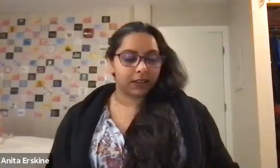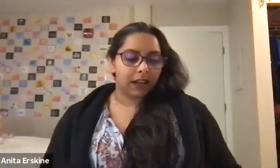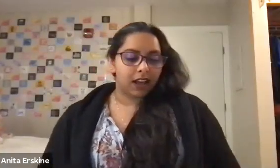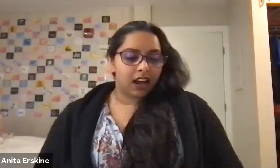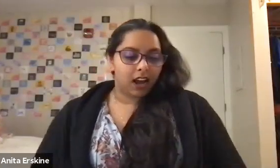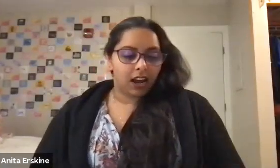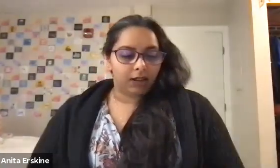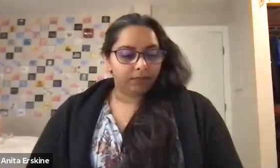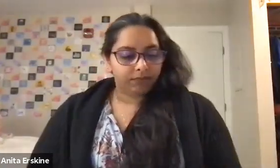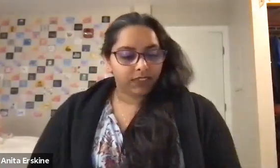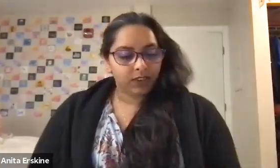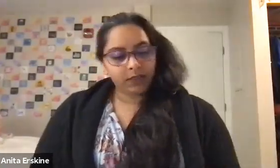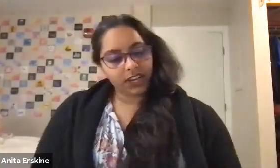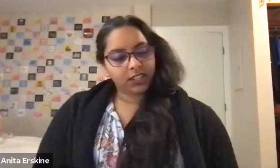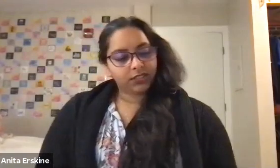place,